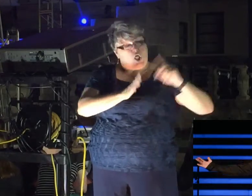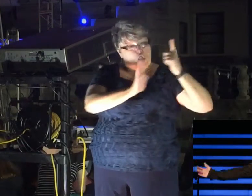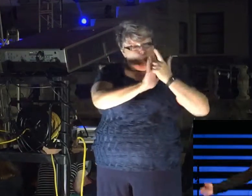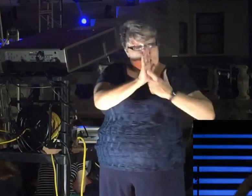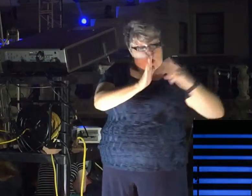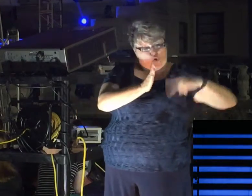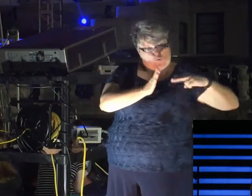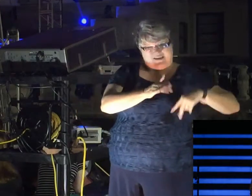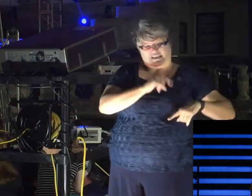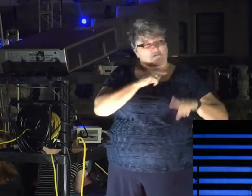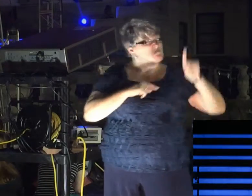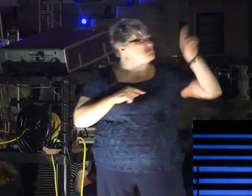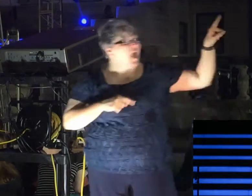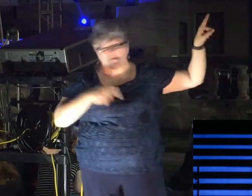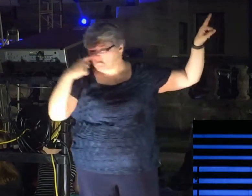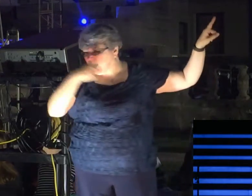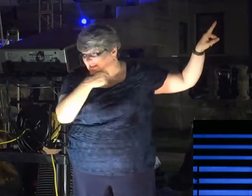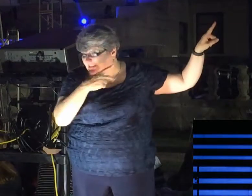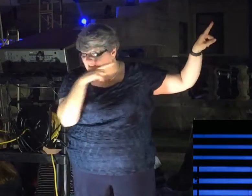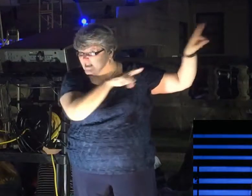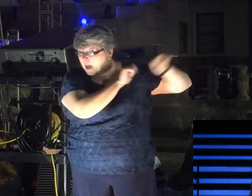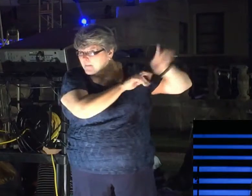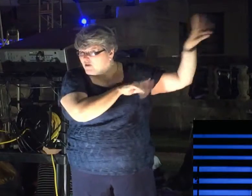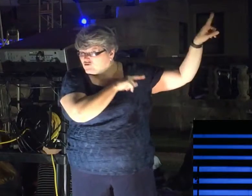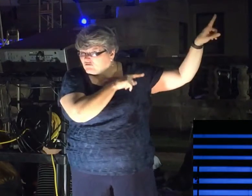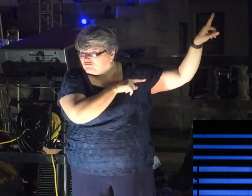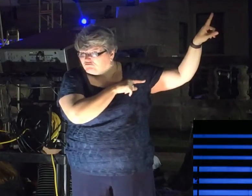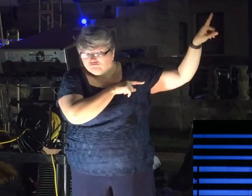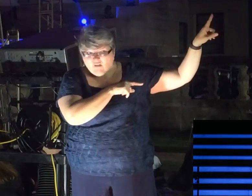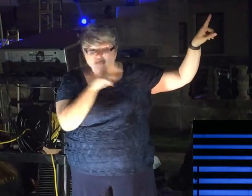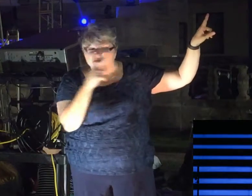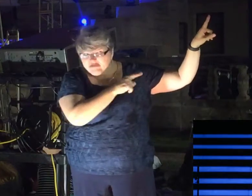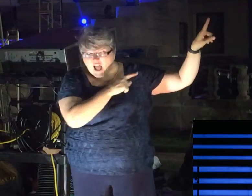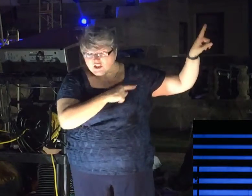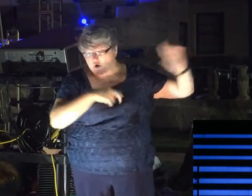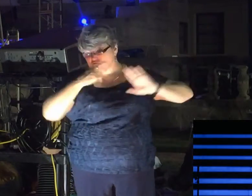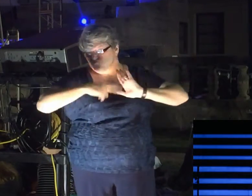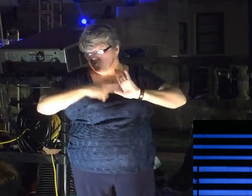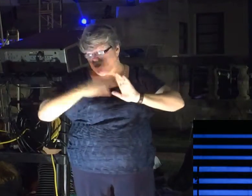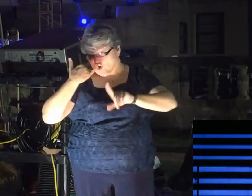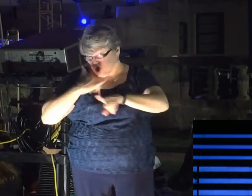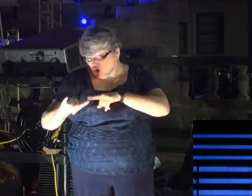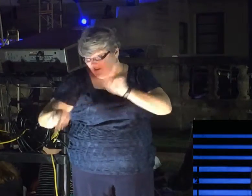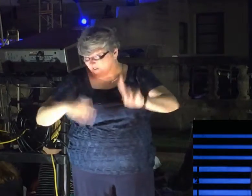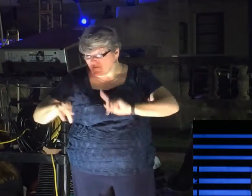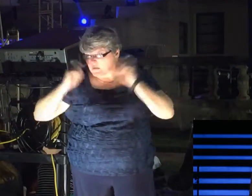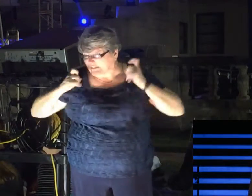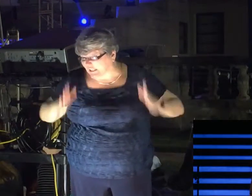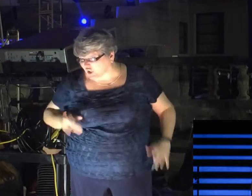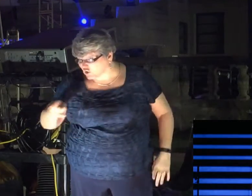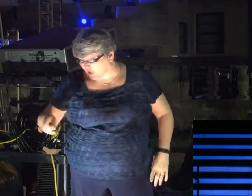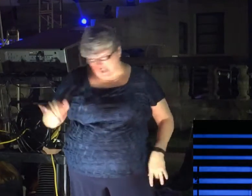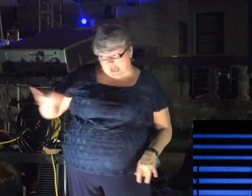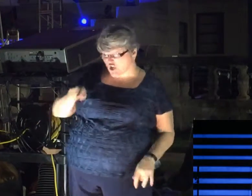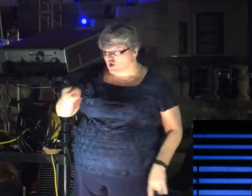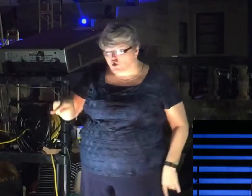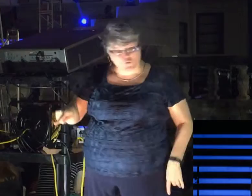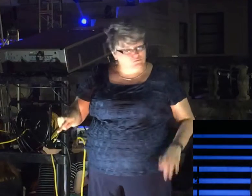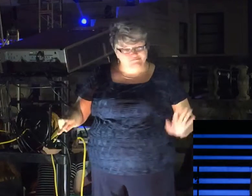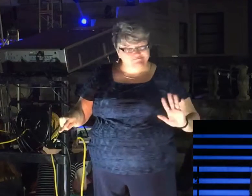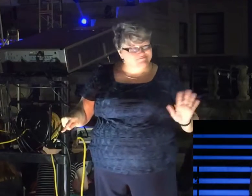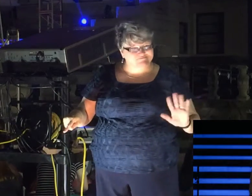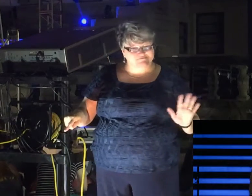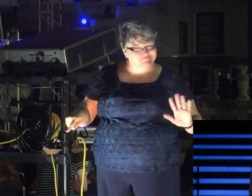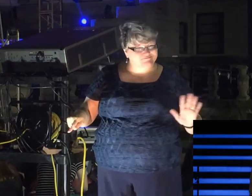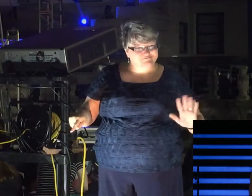read over the people. He doesn't point at that mountain and go, see that mountain? That's where we read the curses for those who are sinners,